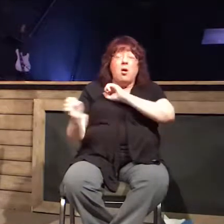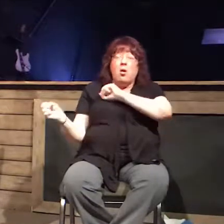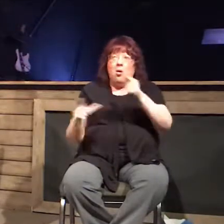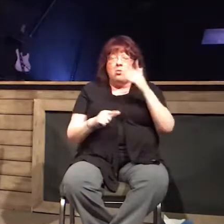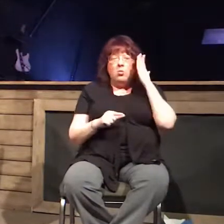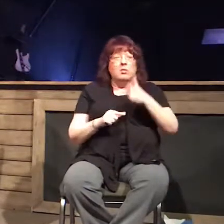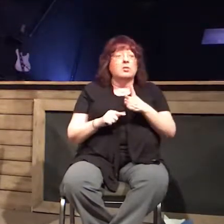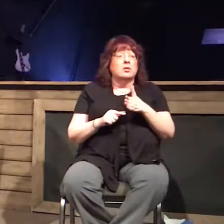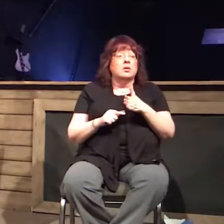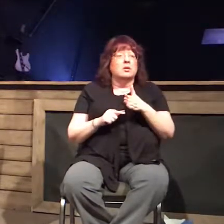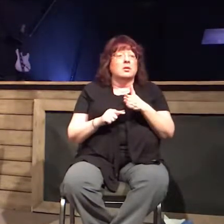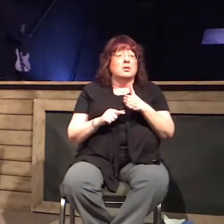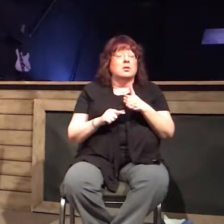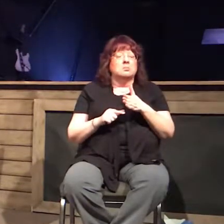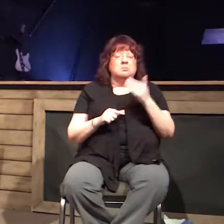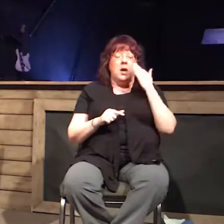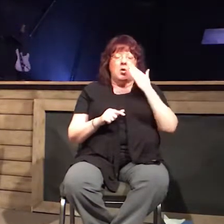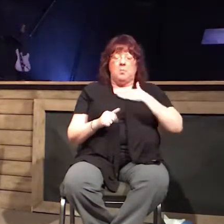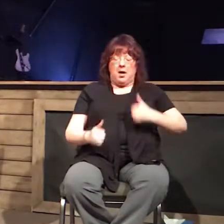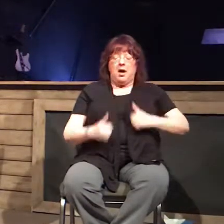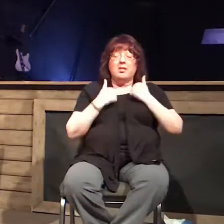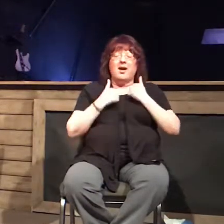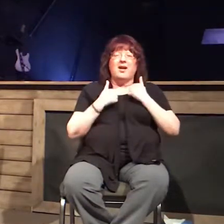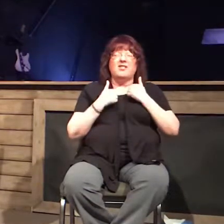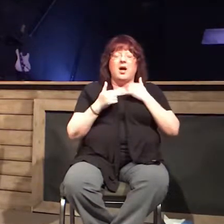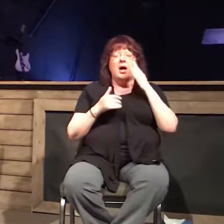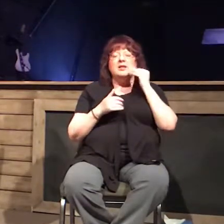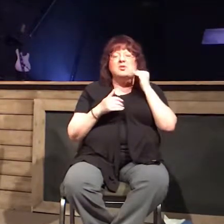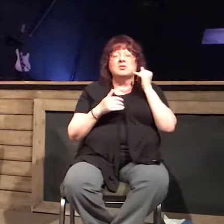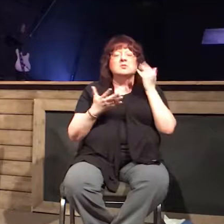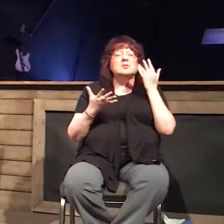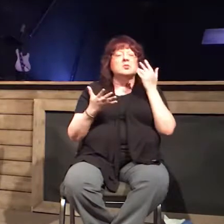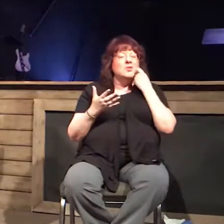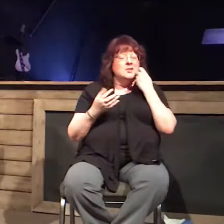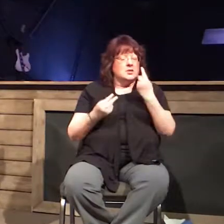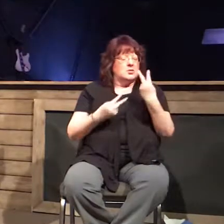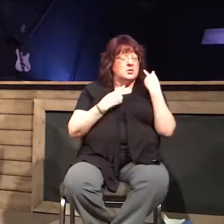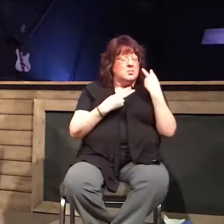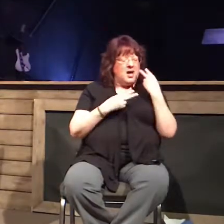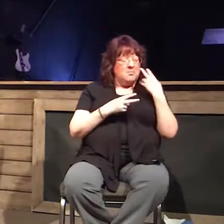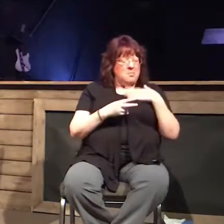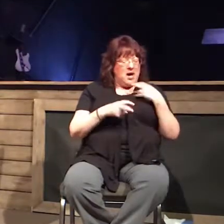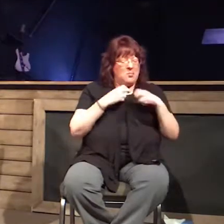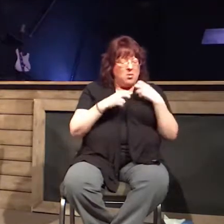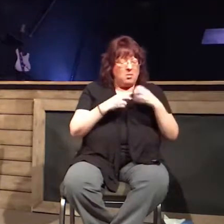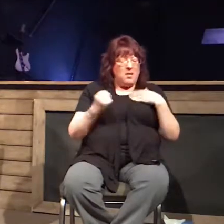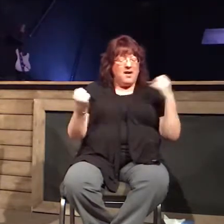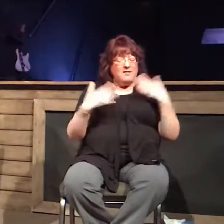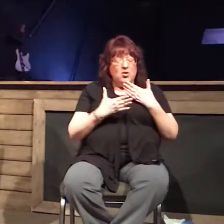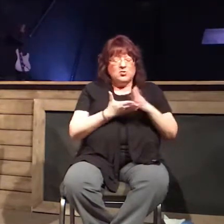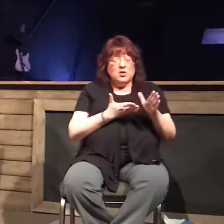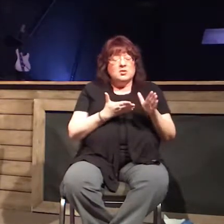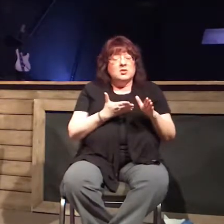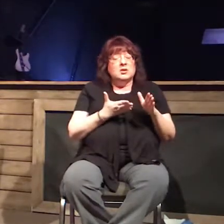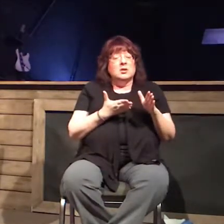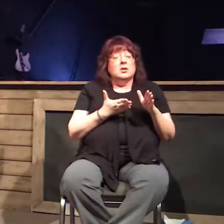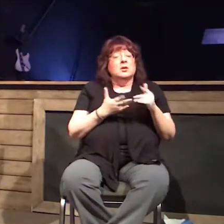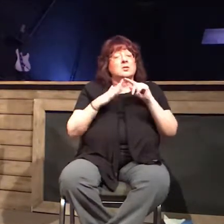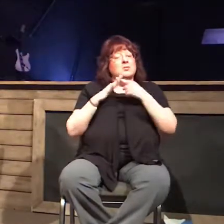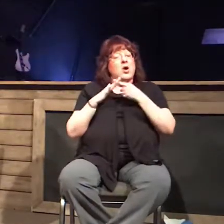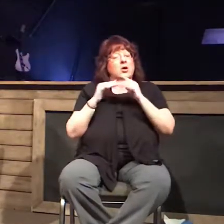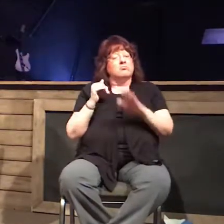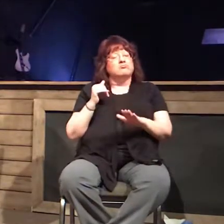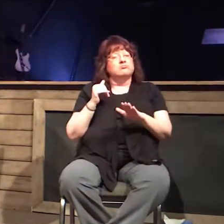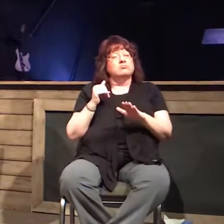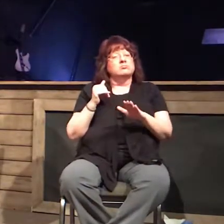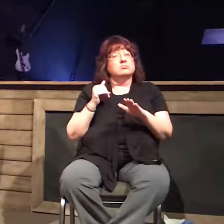of us. I know in my life, I took a little journey recently, looked back to some of the issues of my fear of rejection. It started in